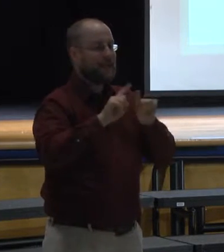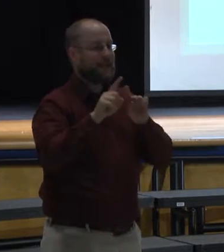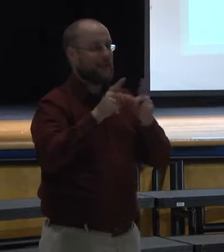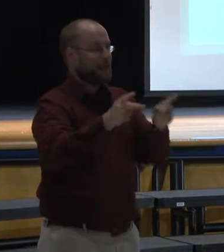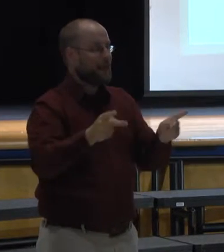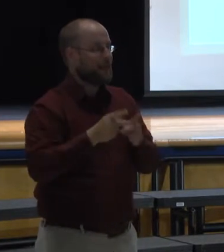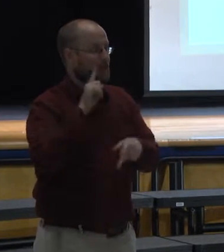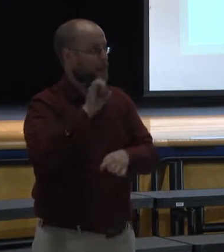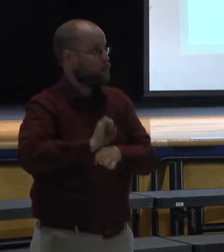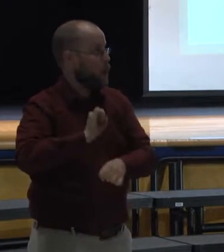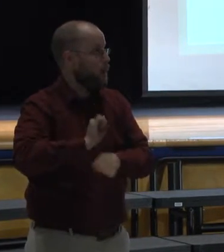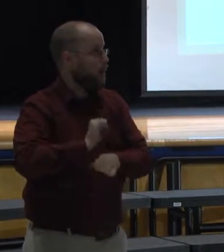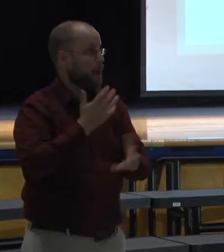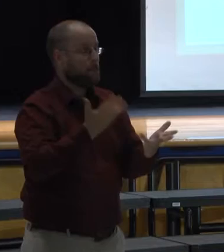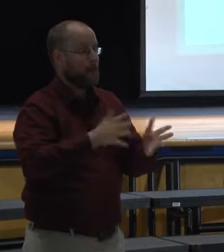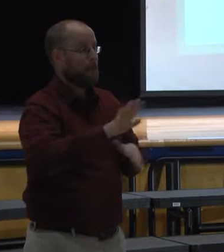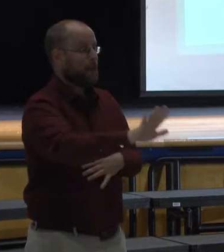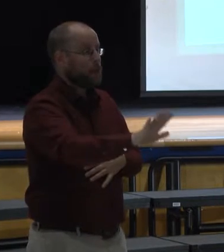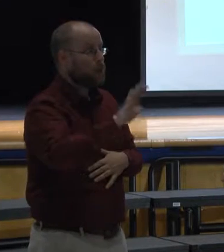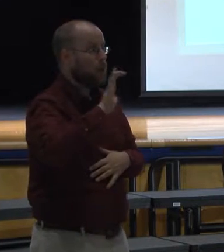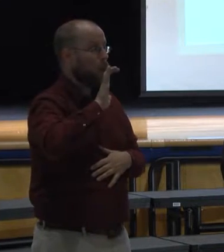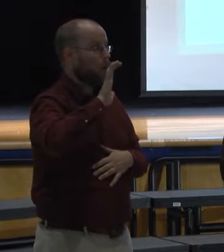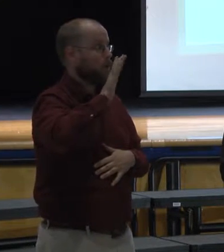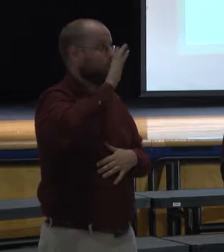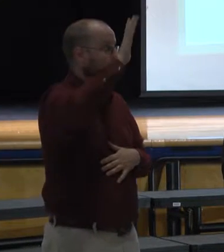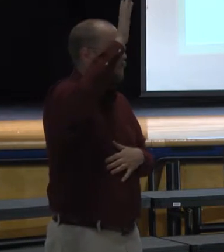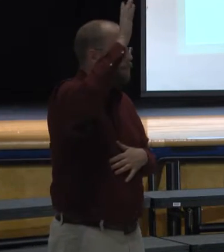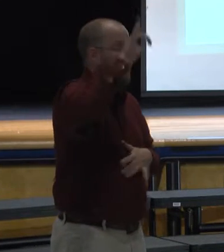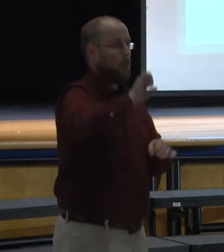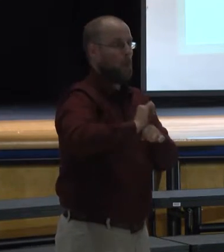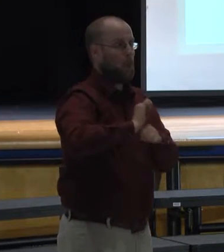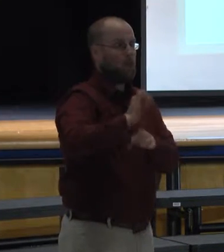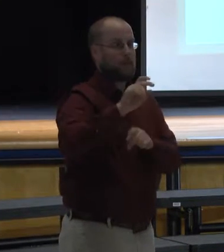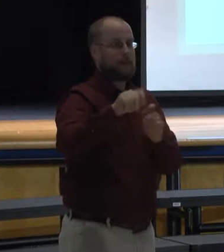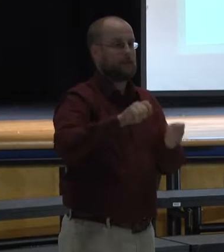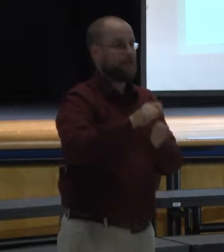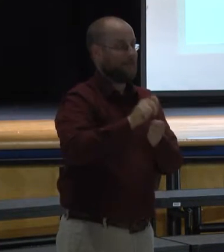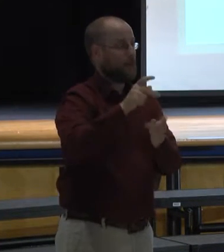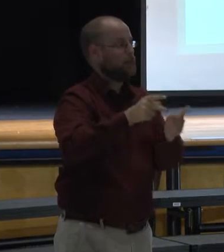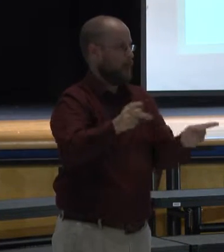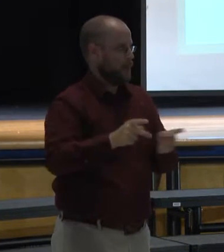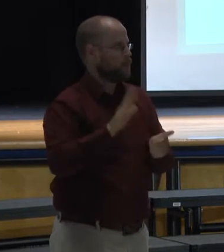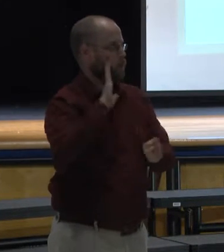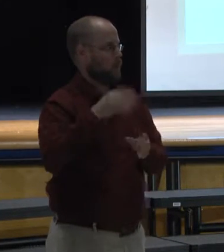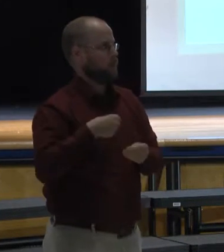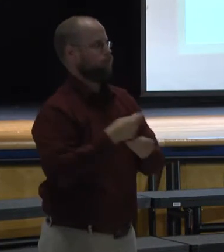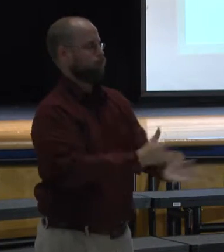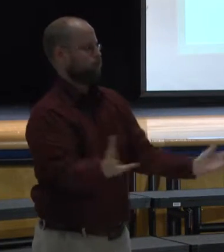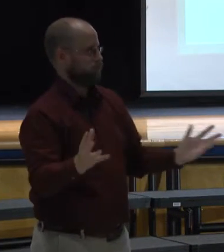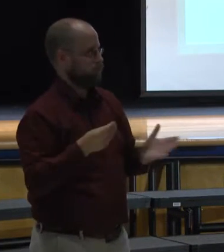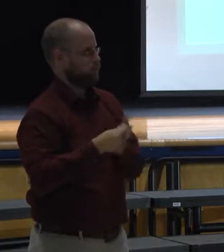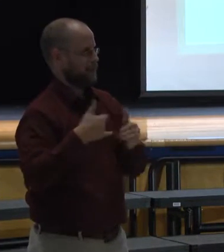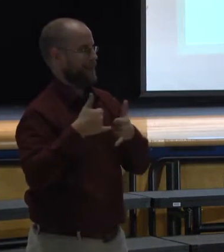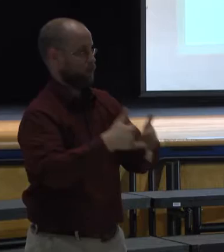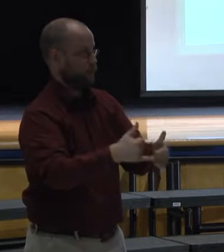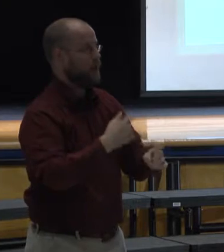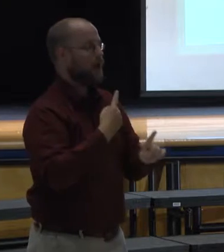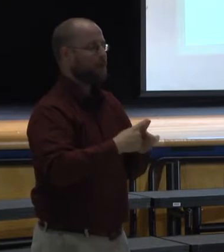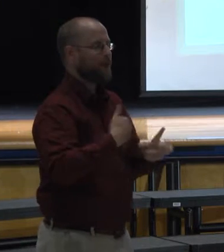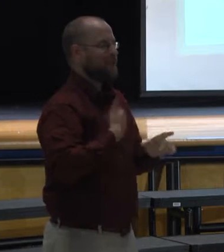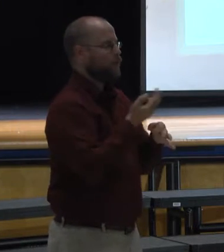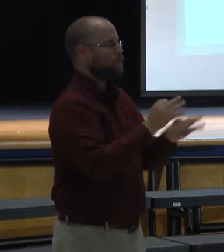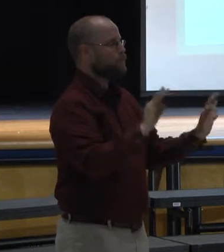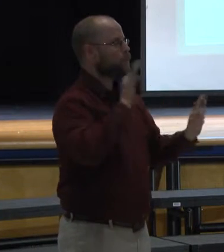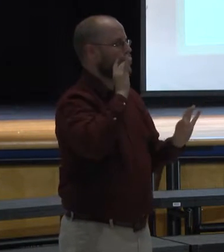it's the student or the parent, perhaps they offer scholarships. And there are some free internet searches to go for